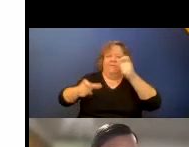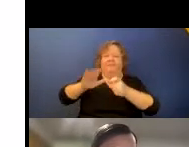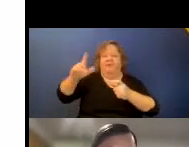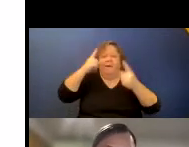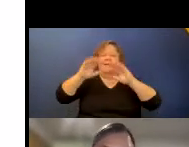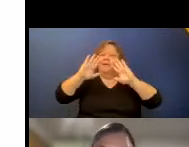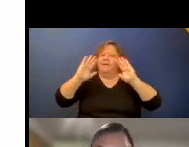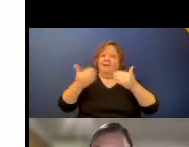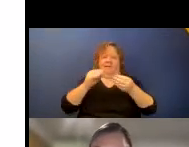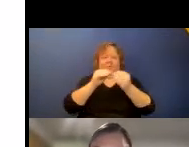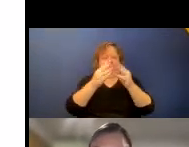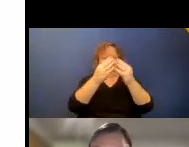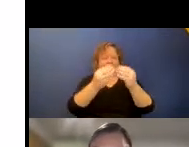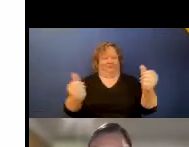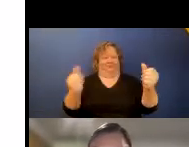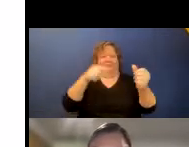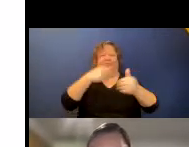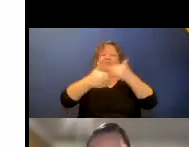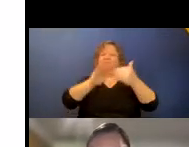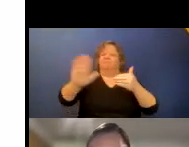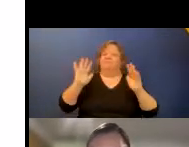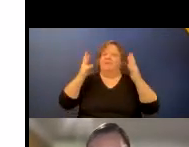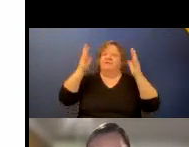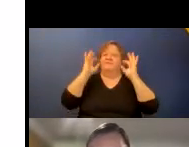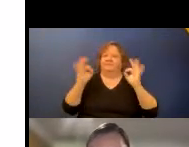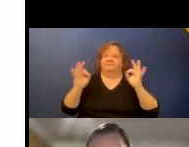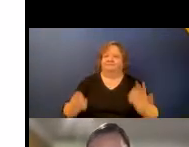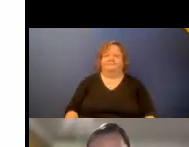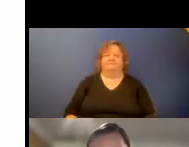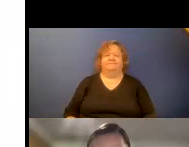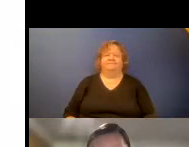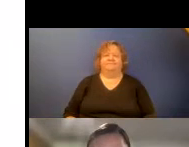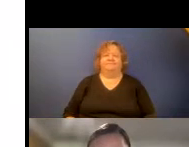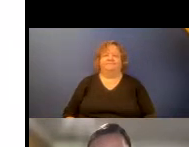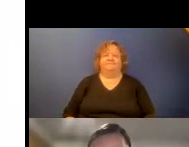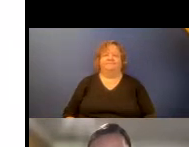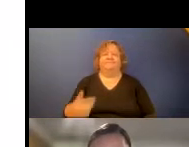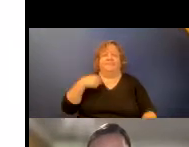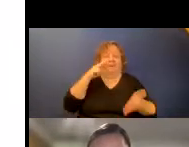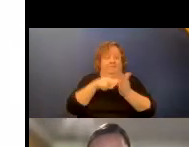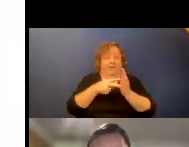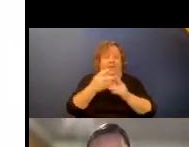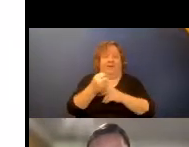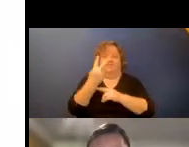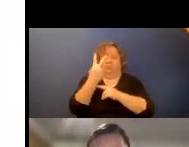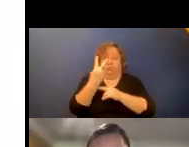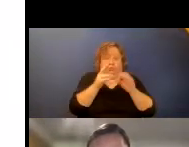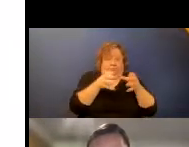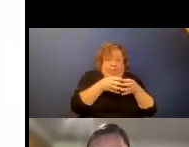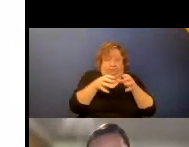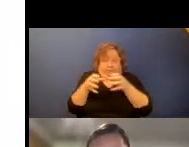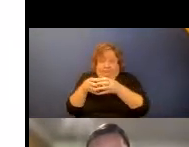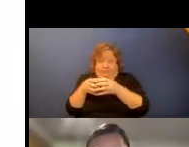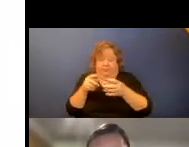having 2 youth advocacy labs. One will be online at 2 phases of the development